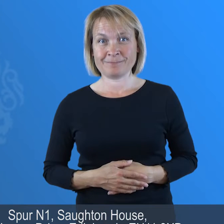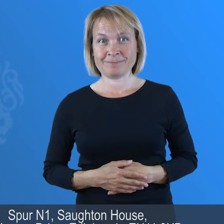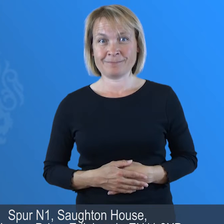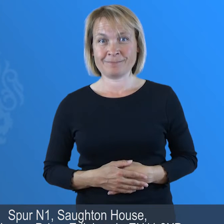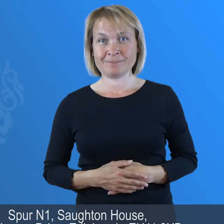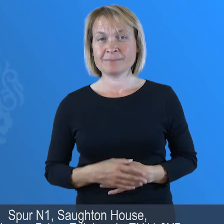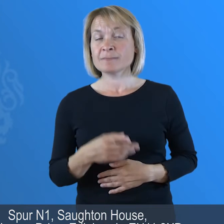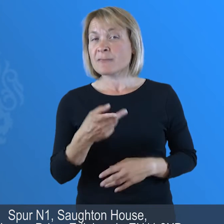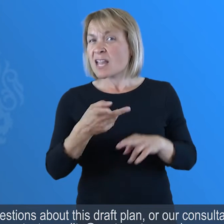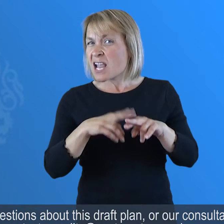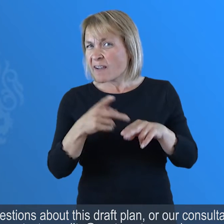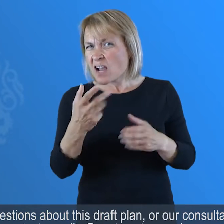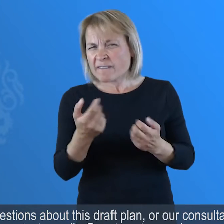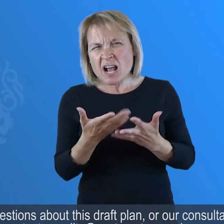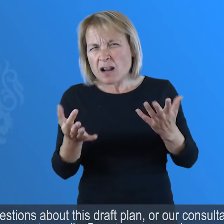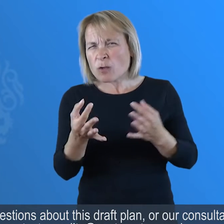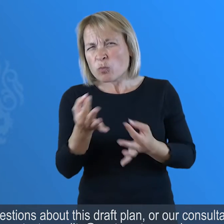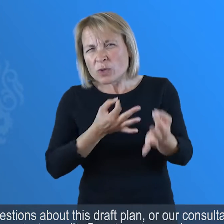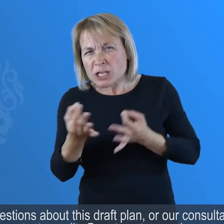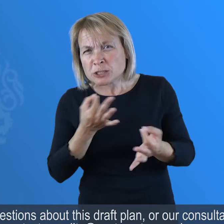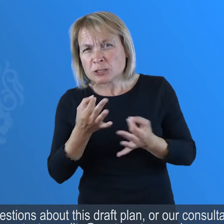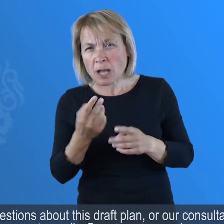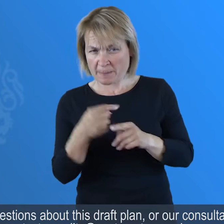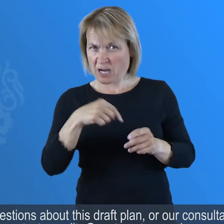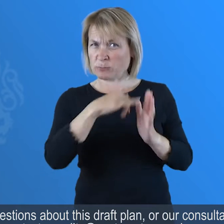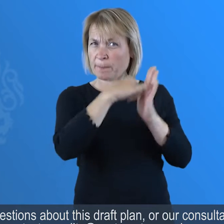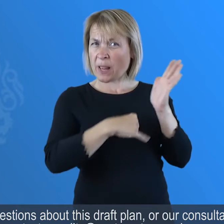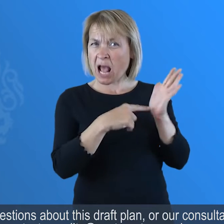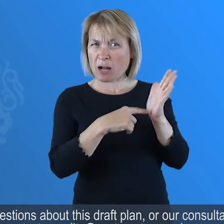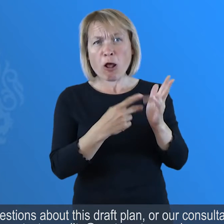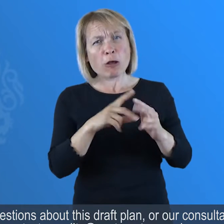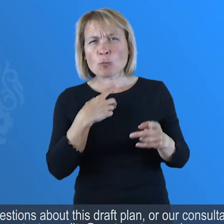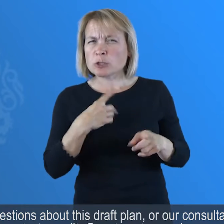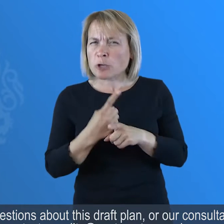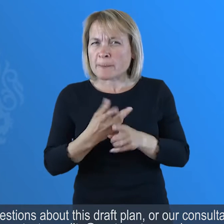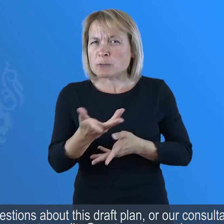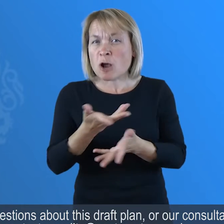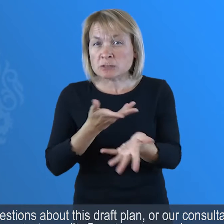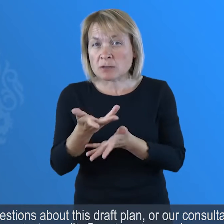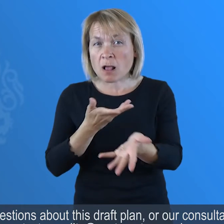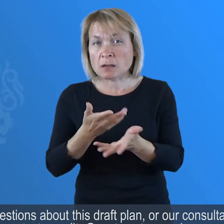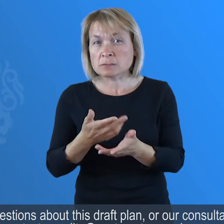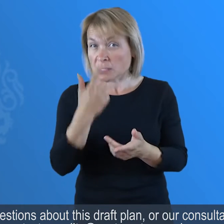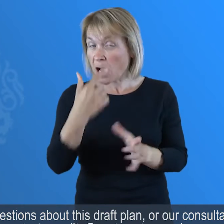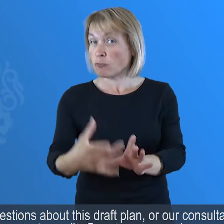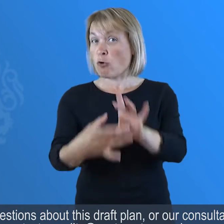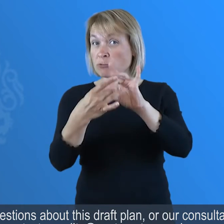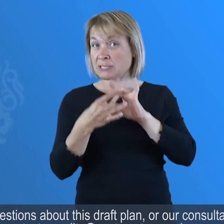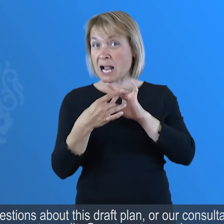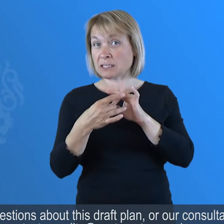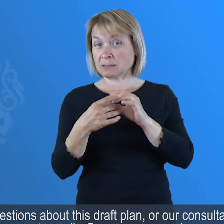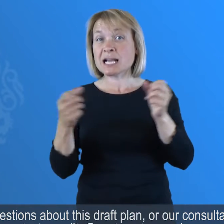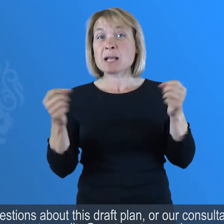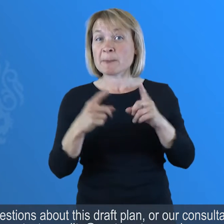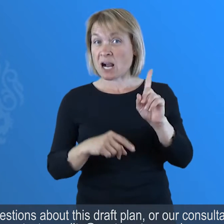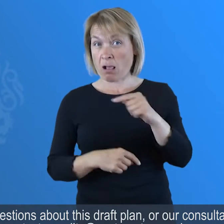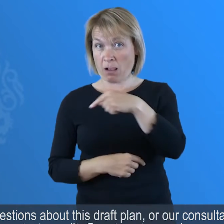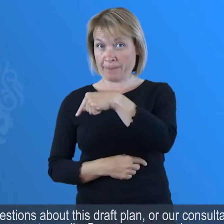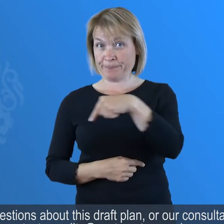EH11 3XD. If you have any questions about this draft plan or our